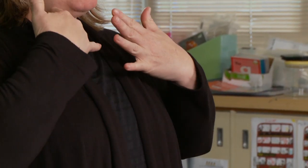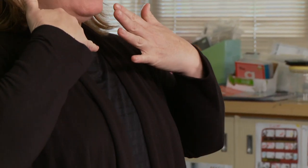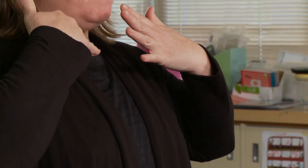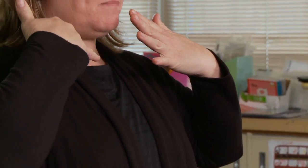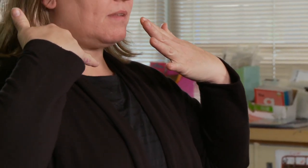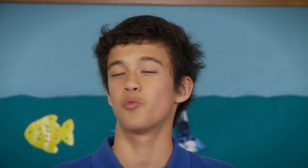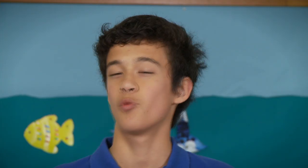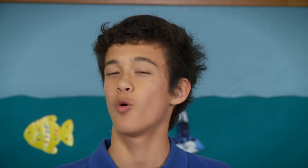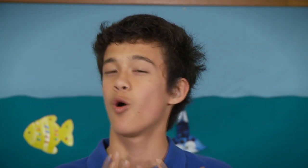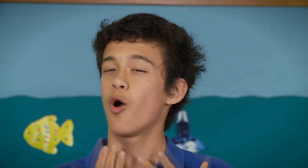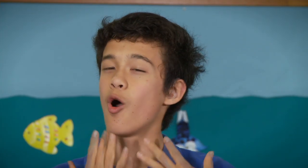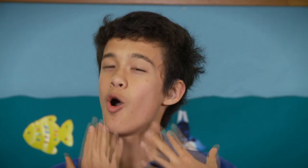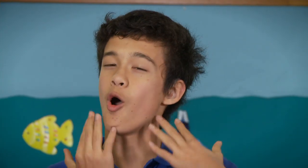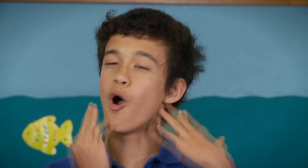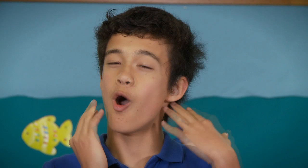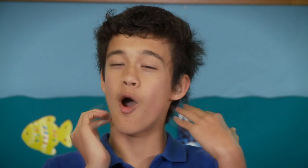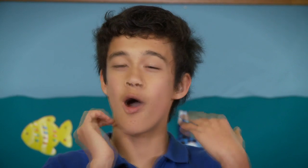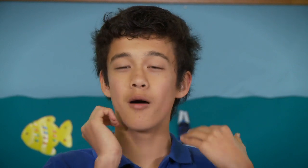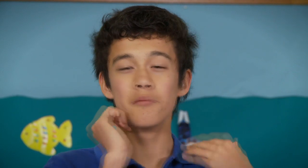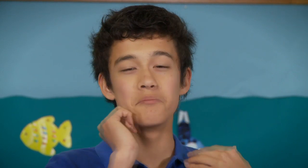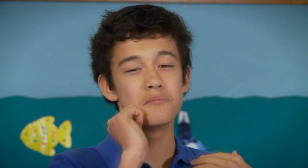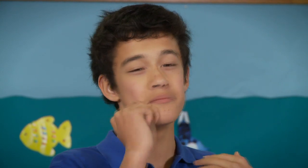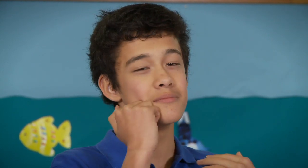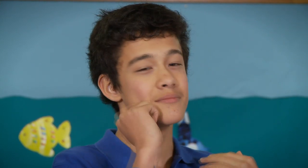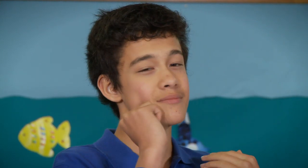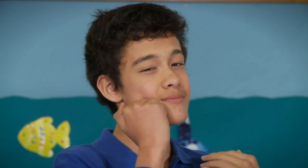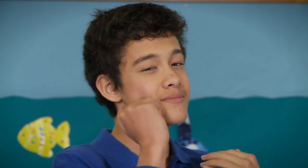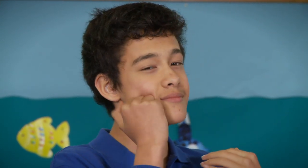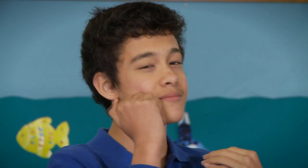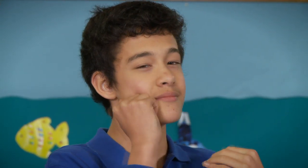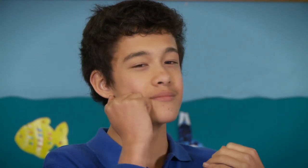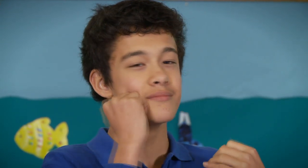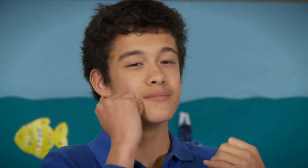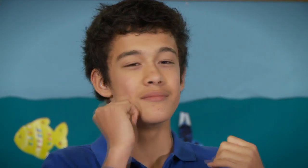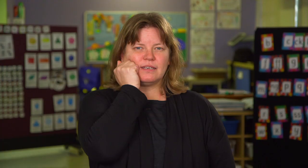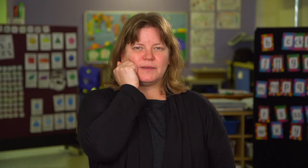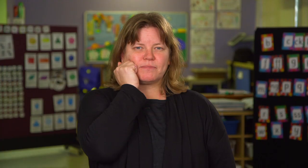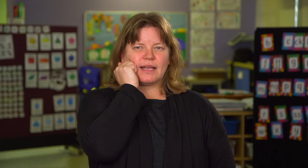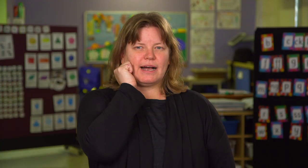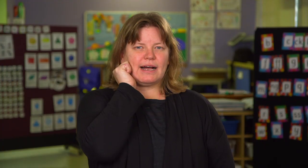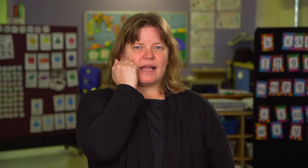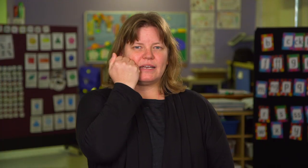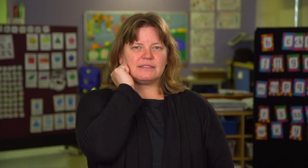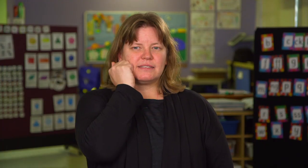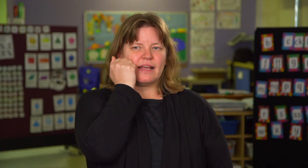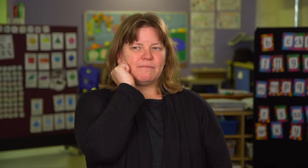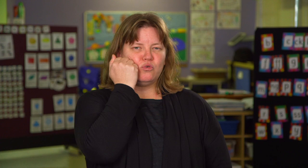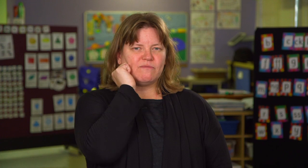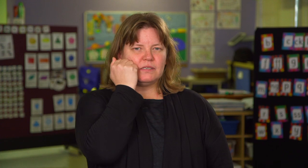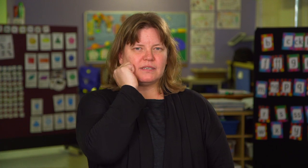body. When you sign warm, you're using the fist hand shape on your cheek, and the movement